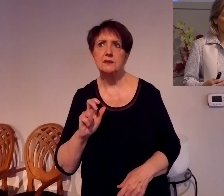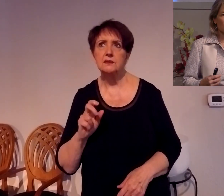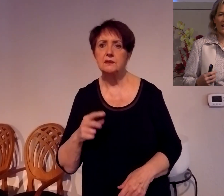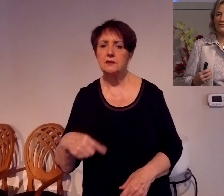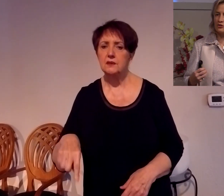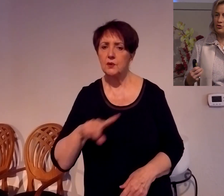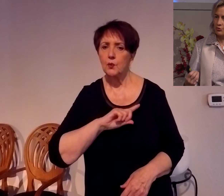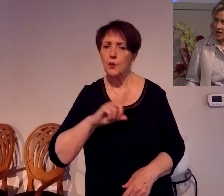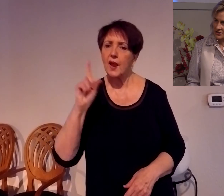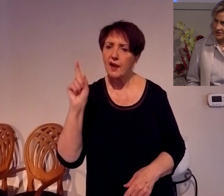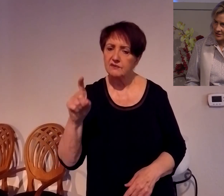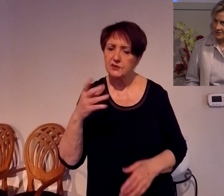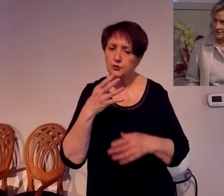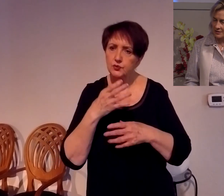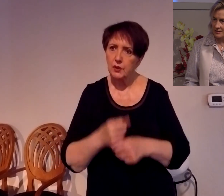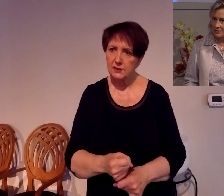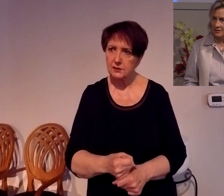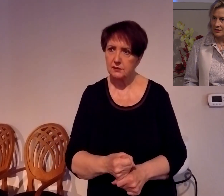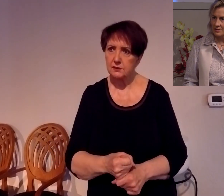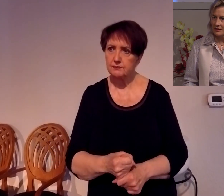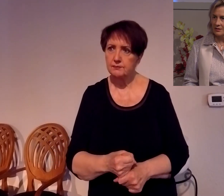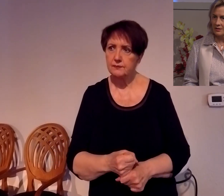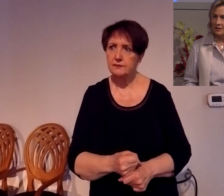We just have to trust.